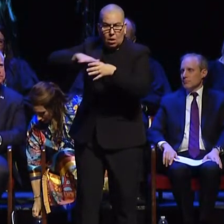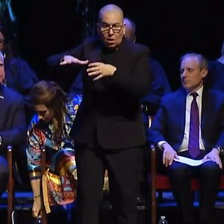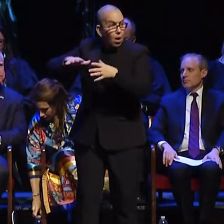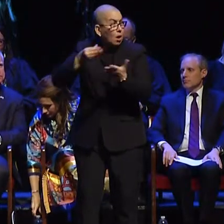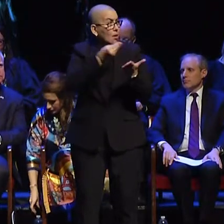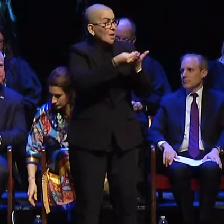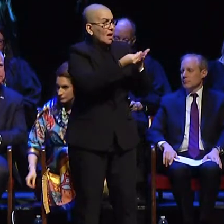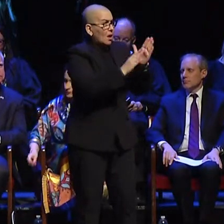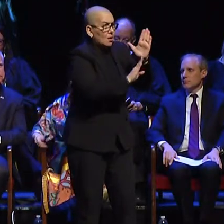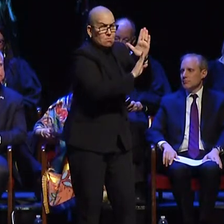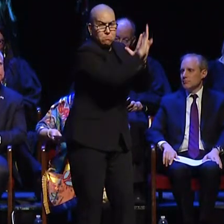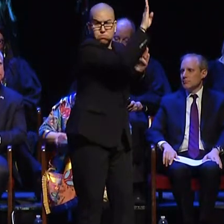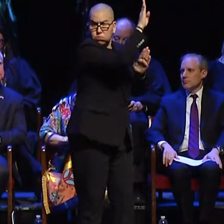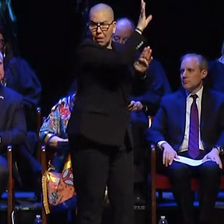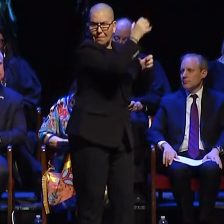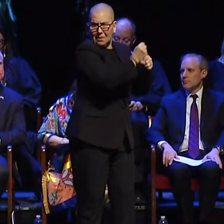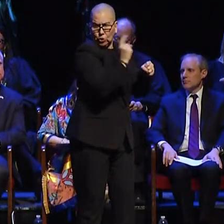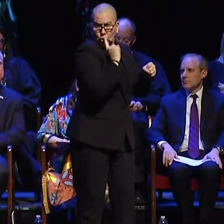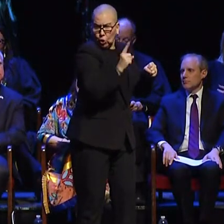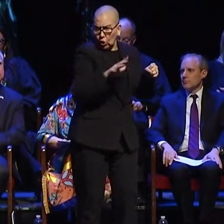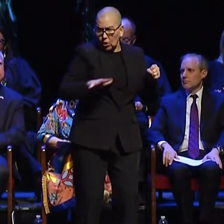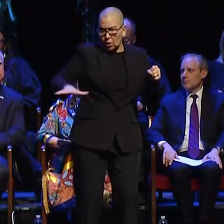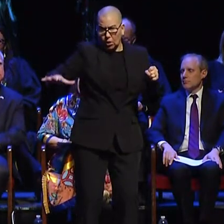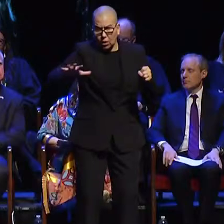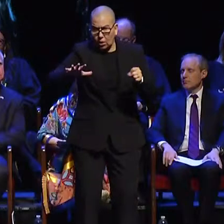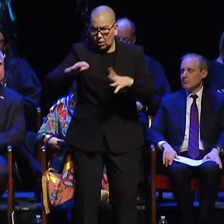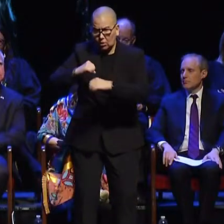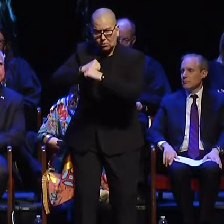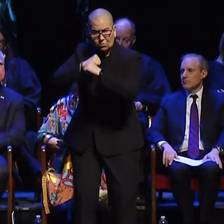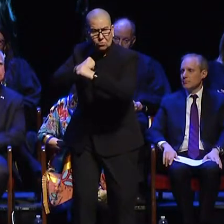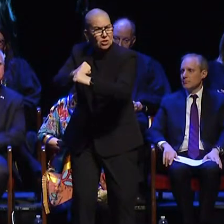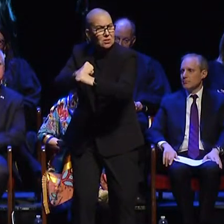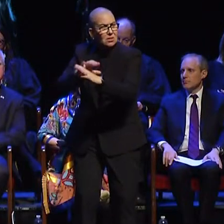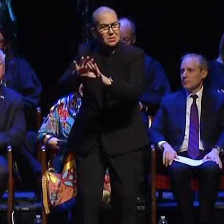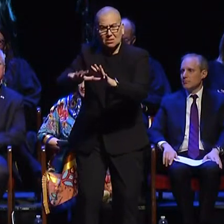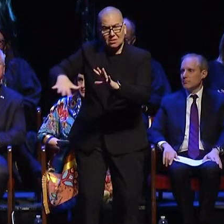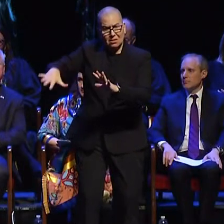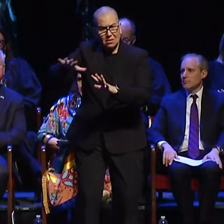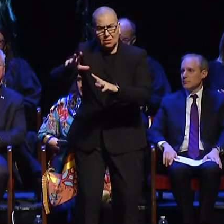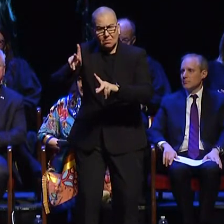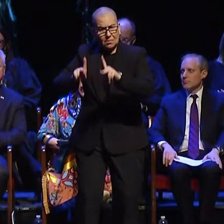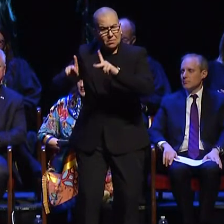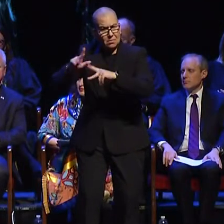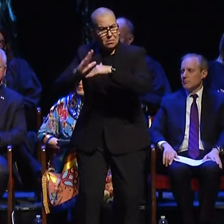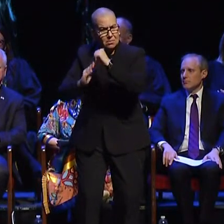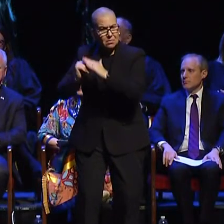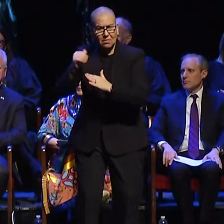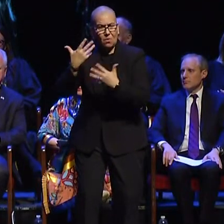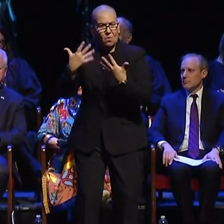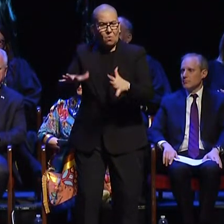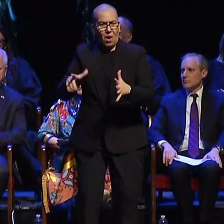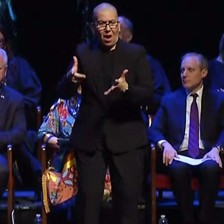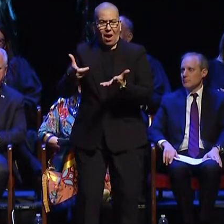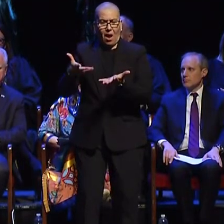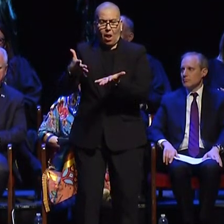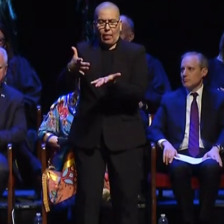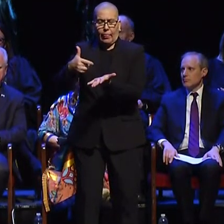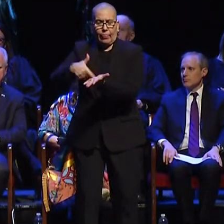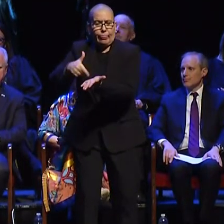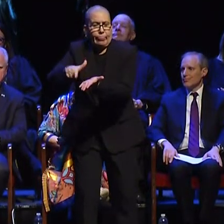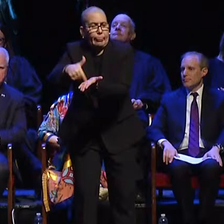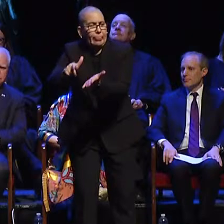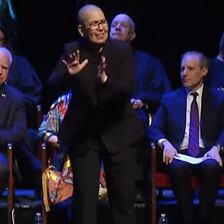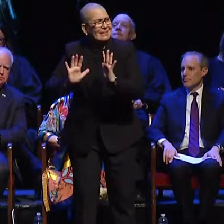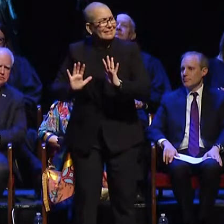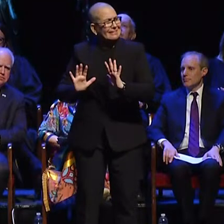as far as it needs to go so that we can protect the trust and ensure we don't lose resources to waste or abuse, but not so far